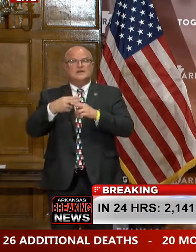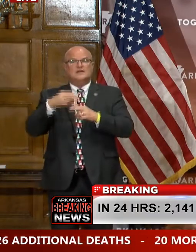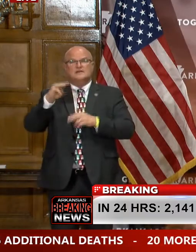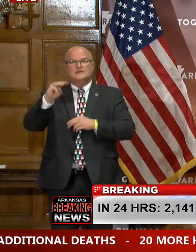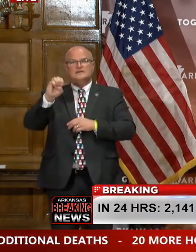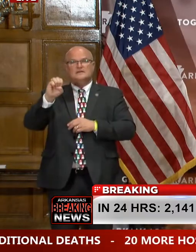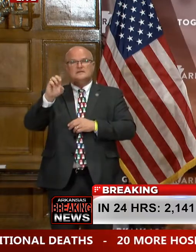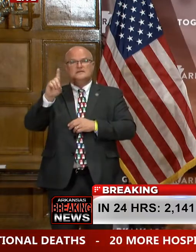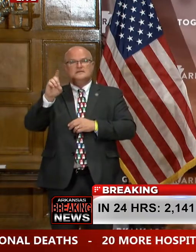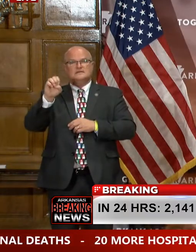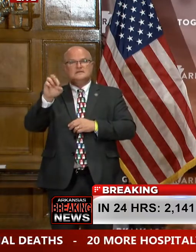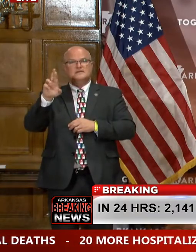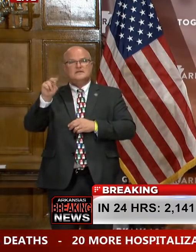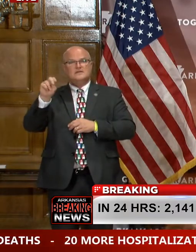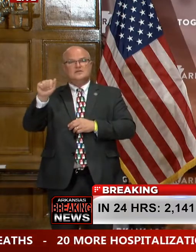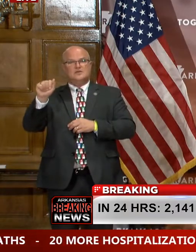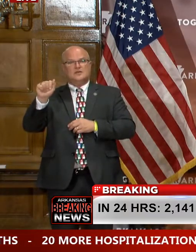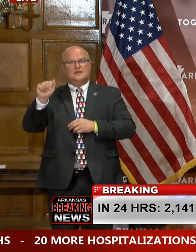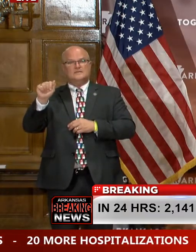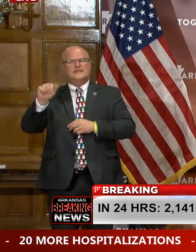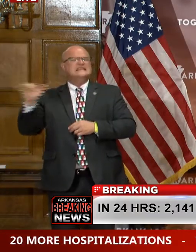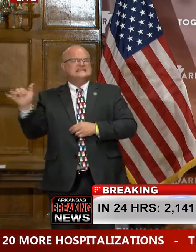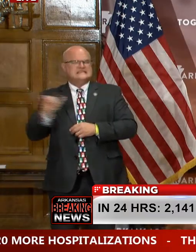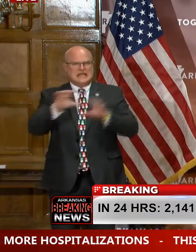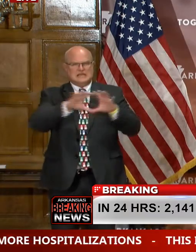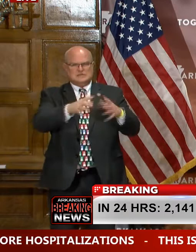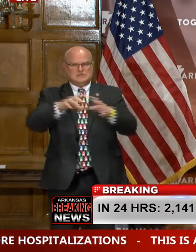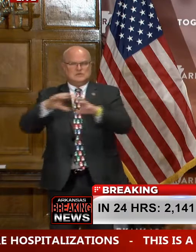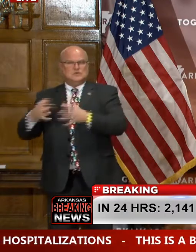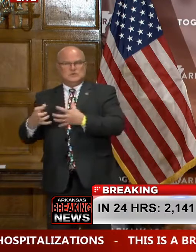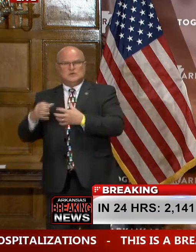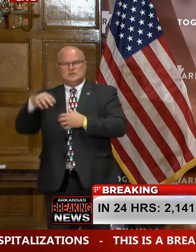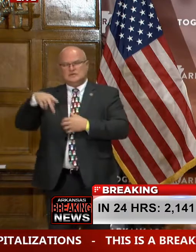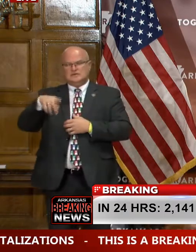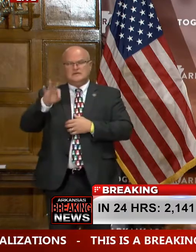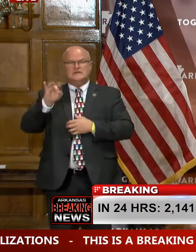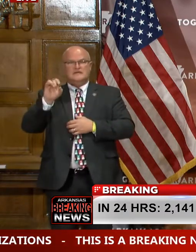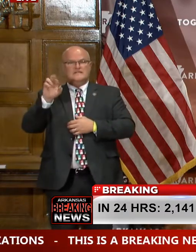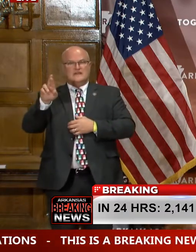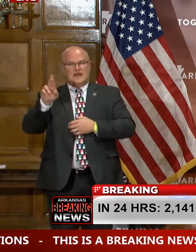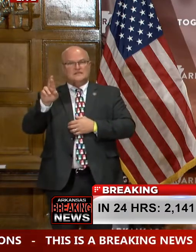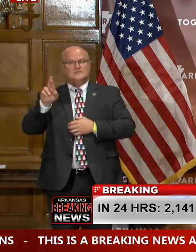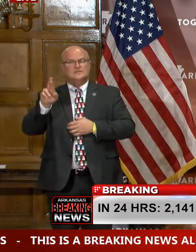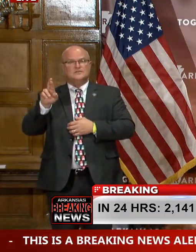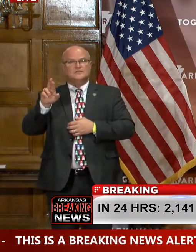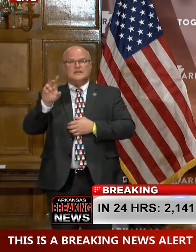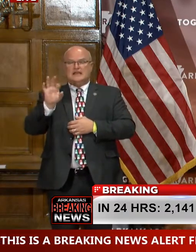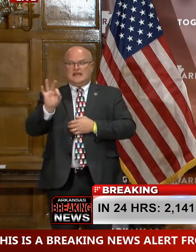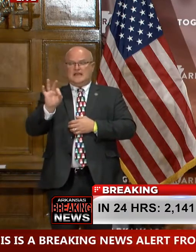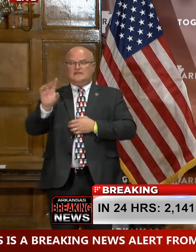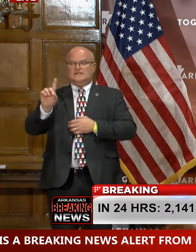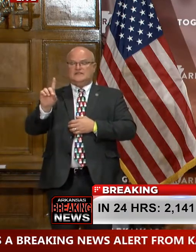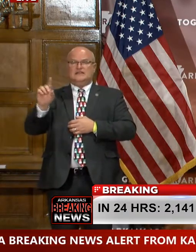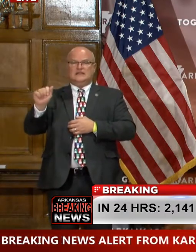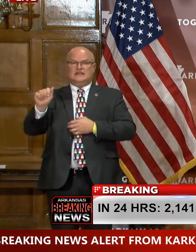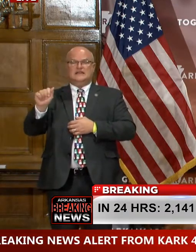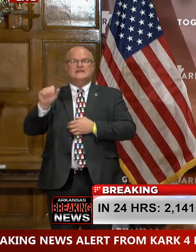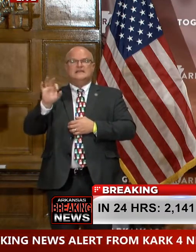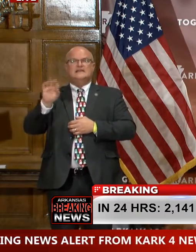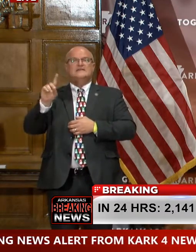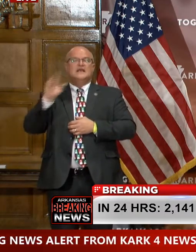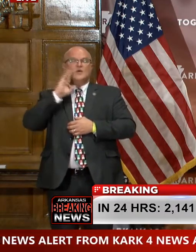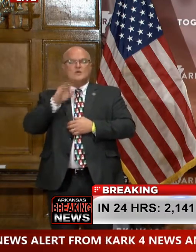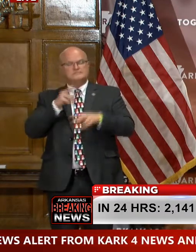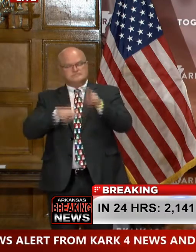Moderna. It's a vaccine that's in the same class as the Pfizer vaccine. The FDA will see